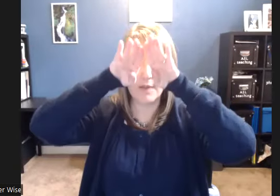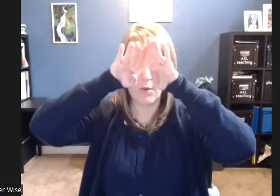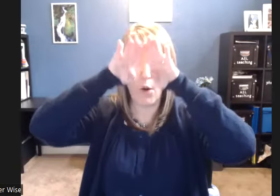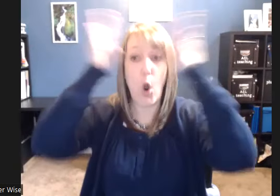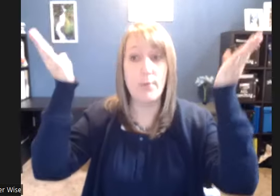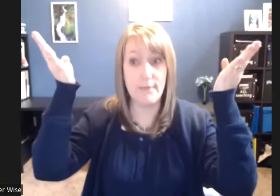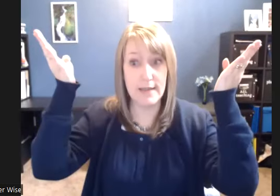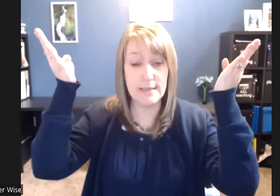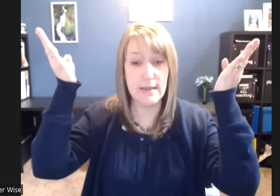so open-minded.